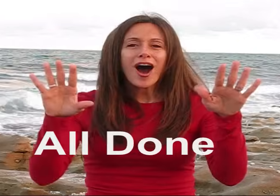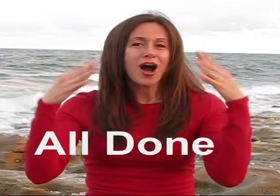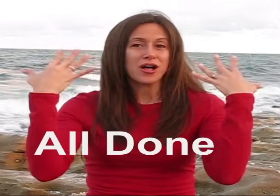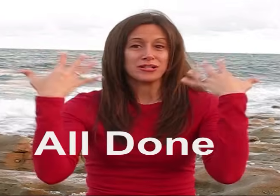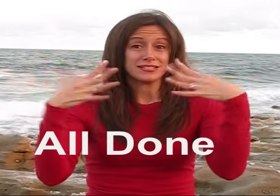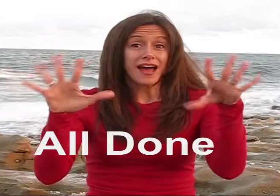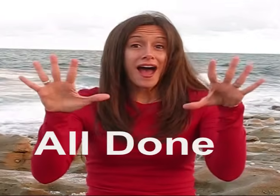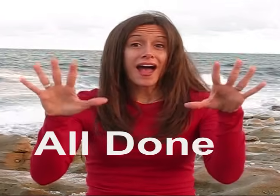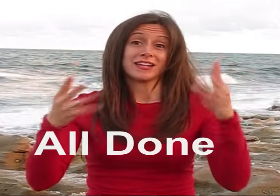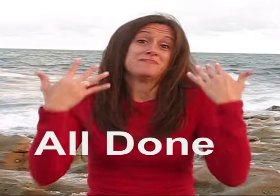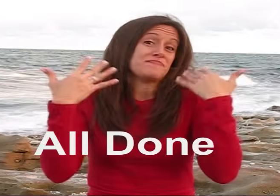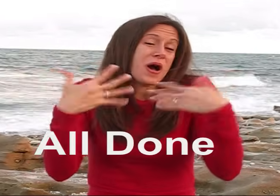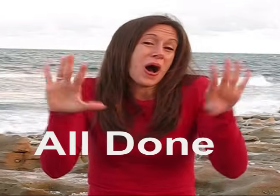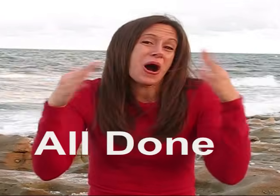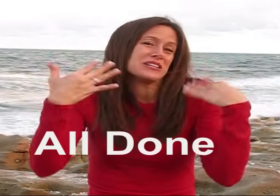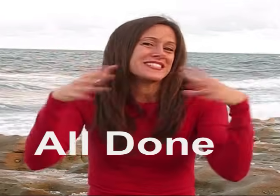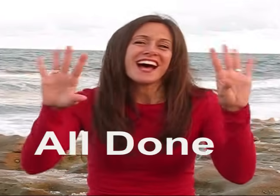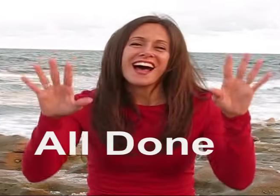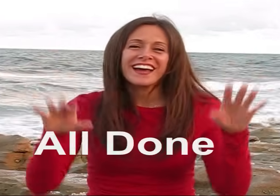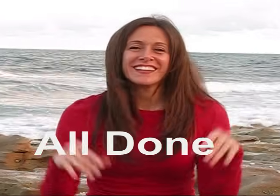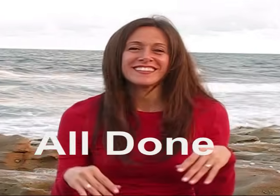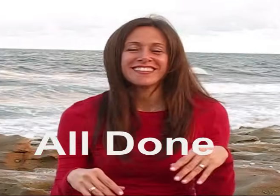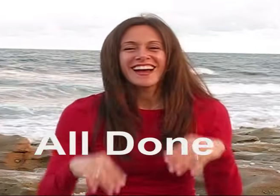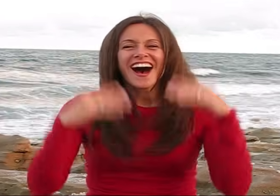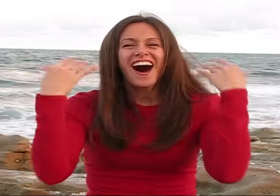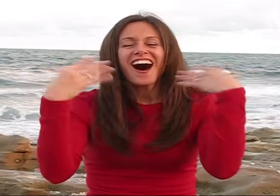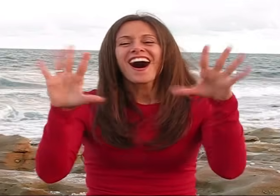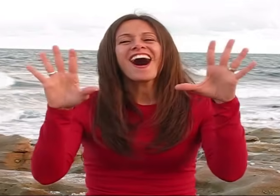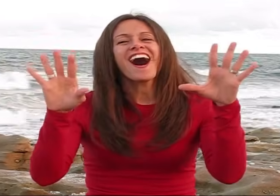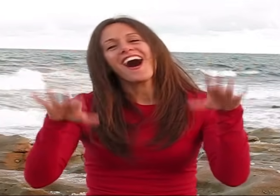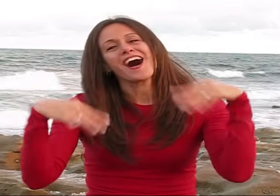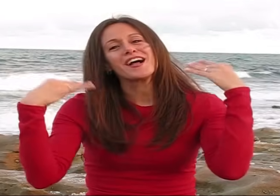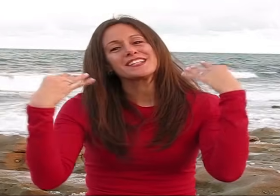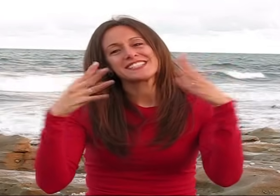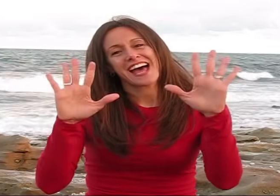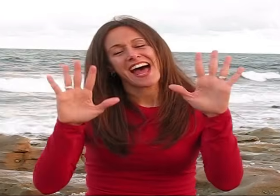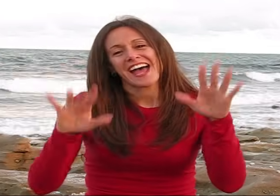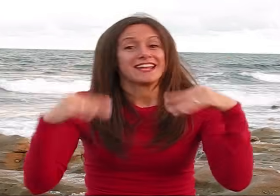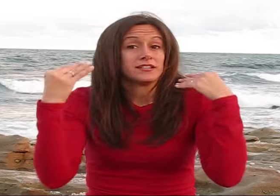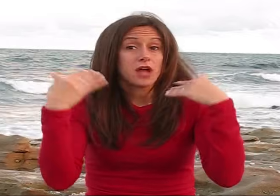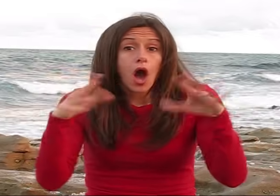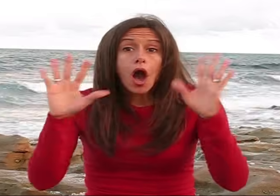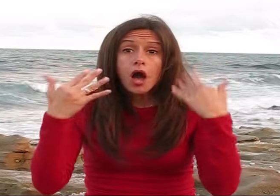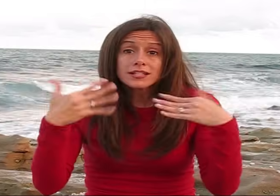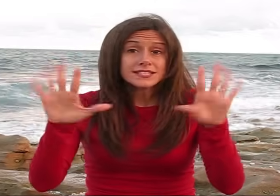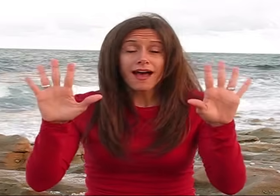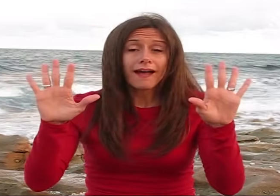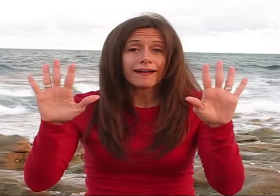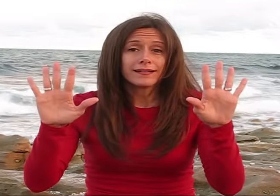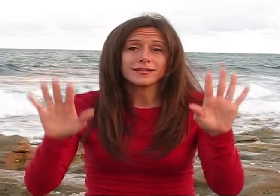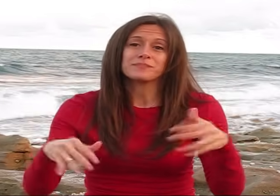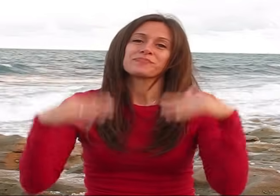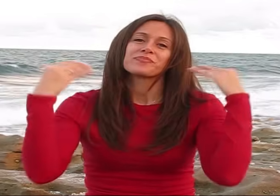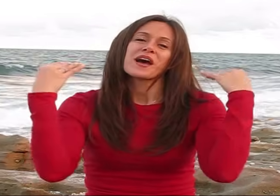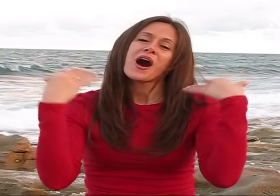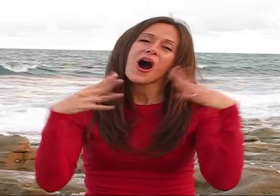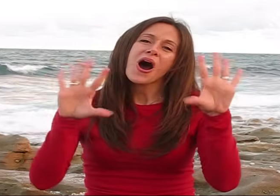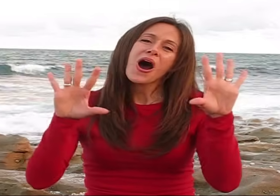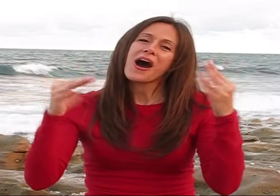All done, all done. All done, all done.